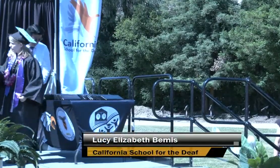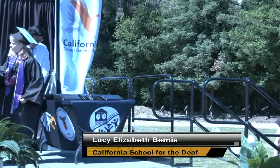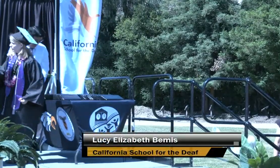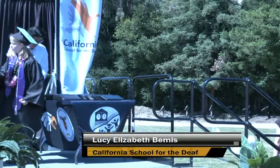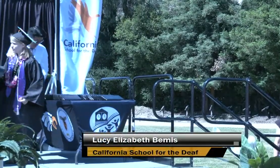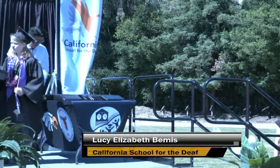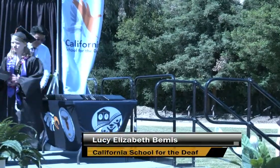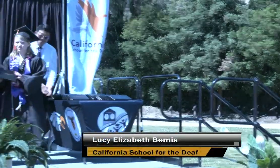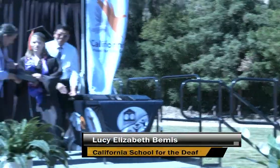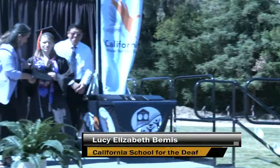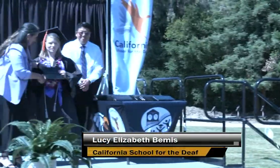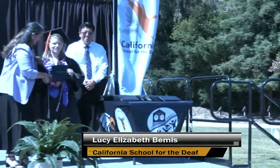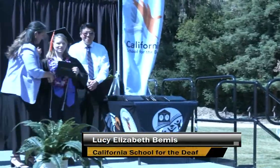Lucy Elizabeth Bemis.